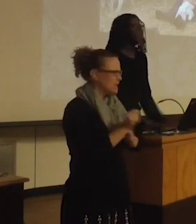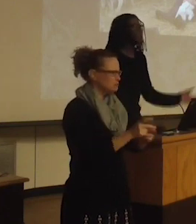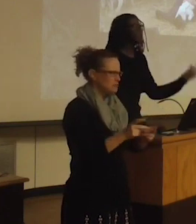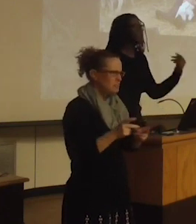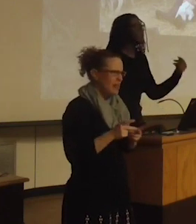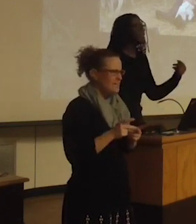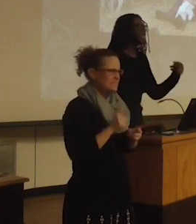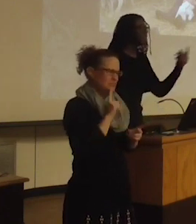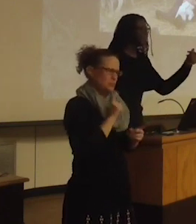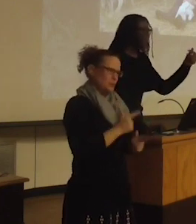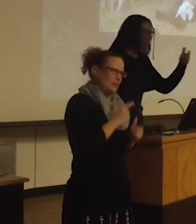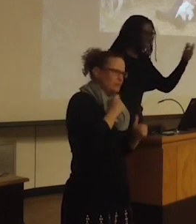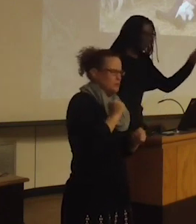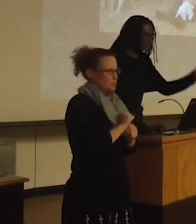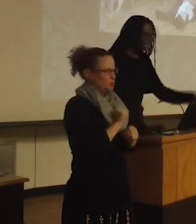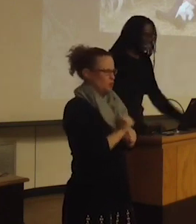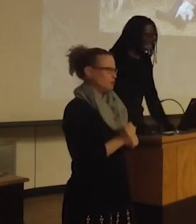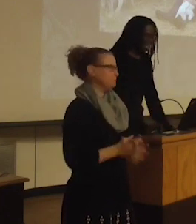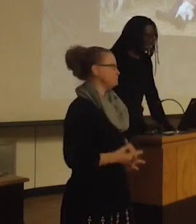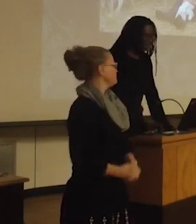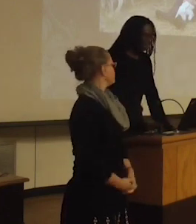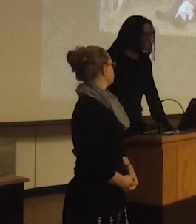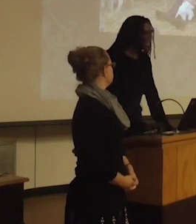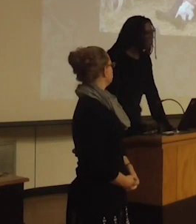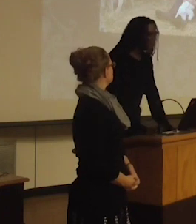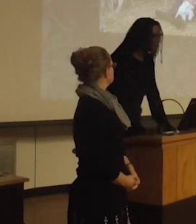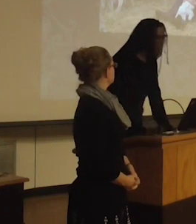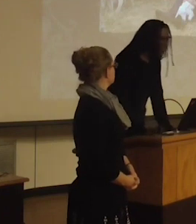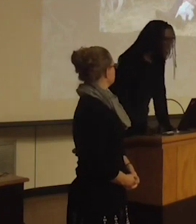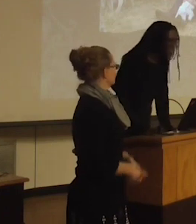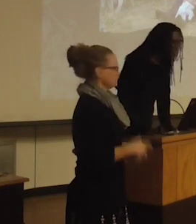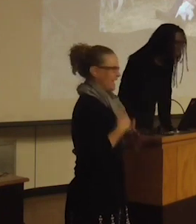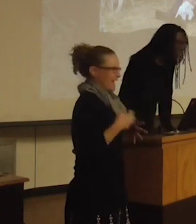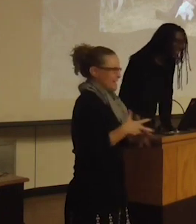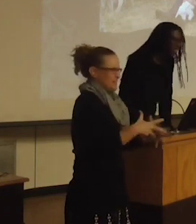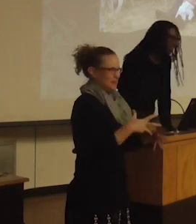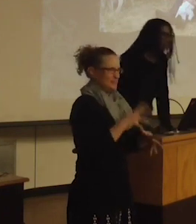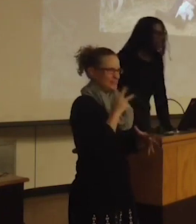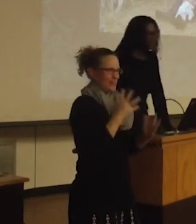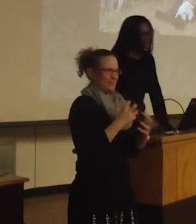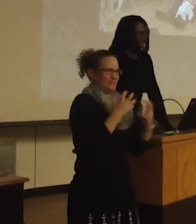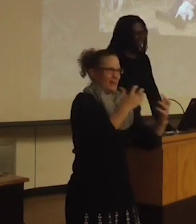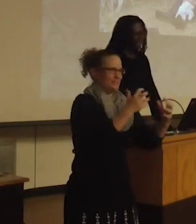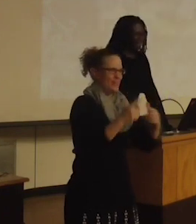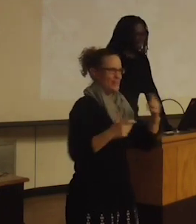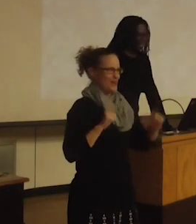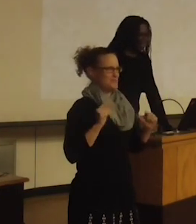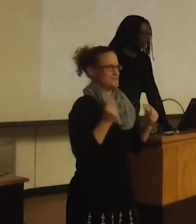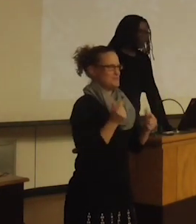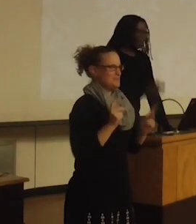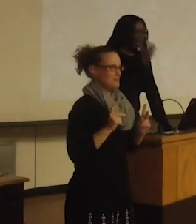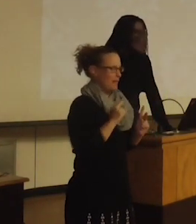around, or excuse me, to live around and work in. I got that backwards. I get very nervous talking in front of large groups of people.